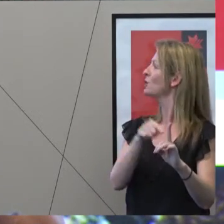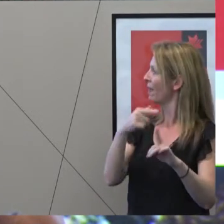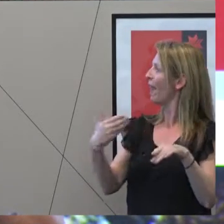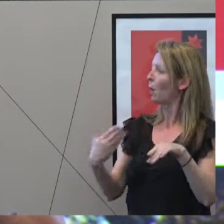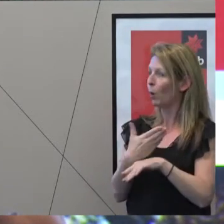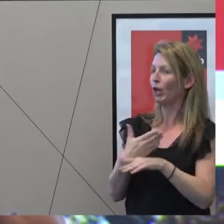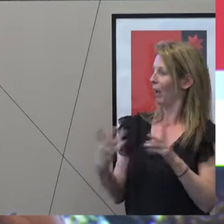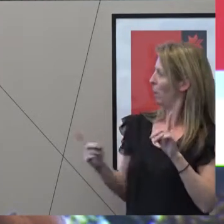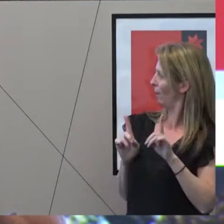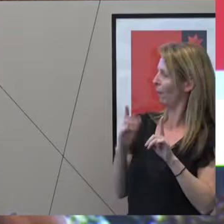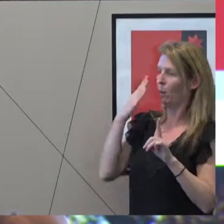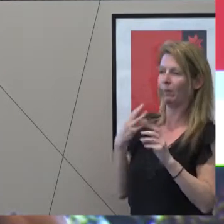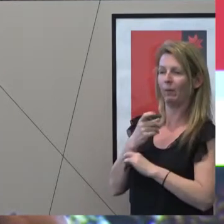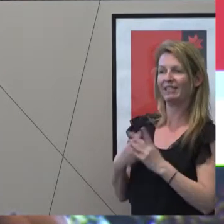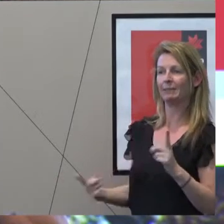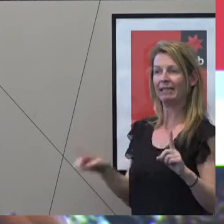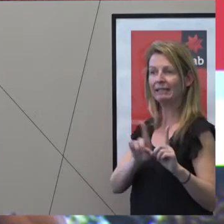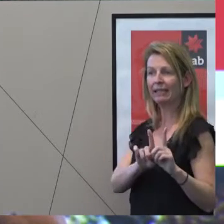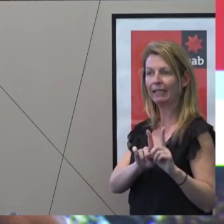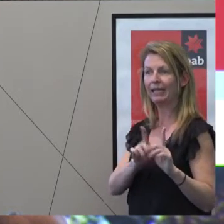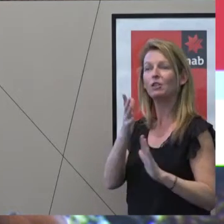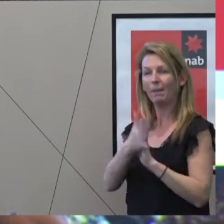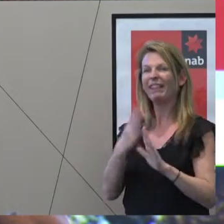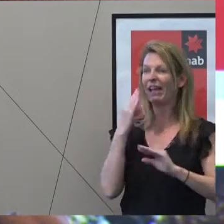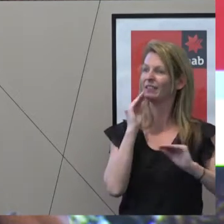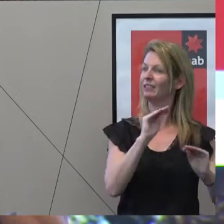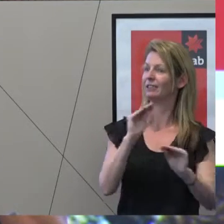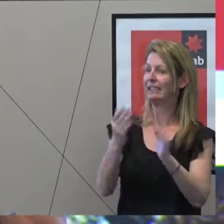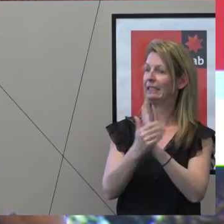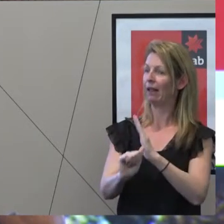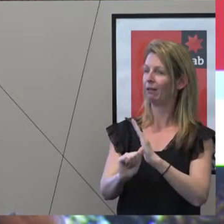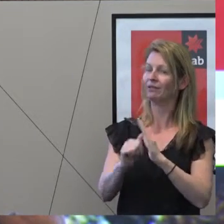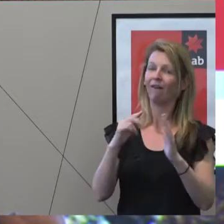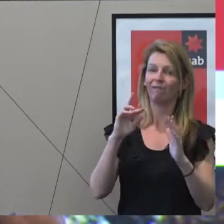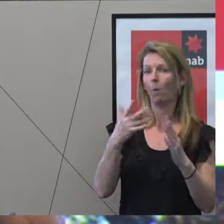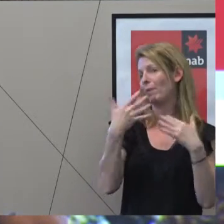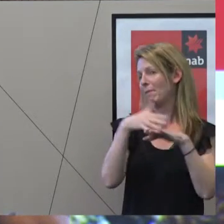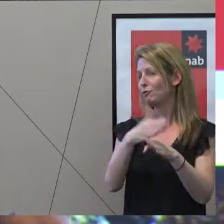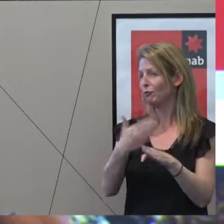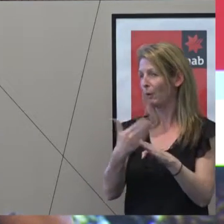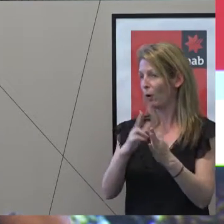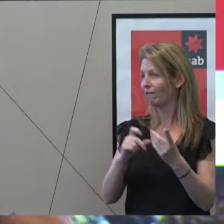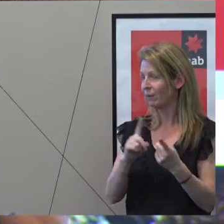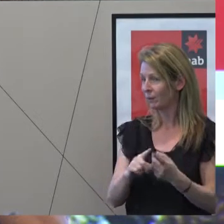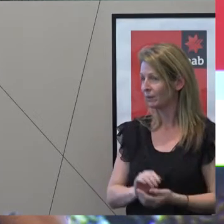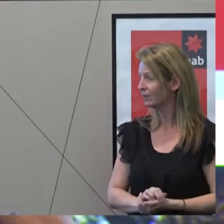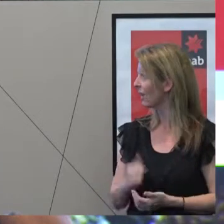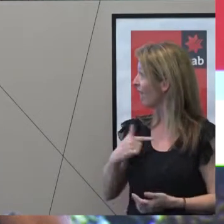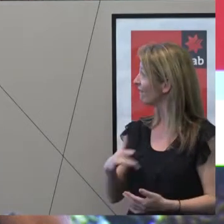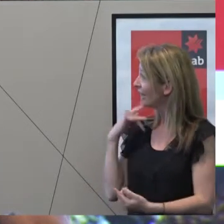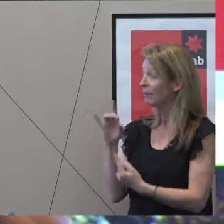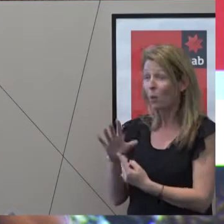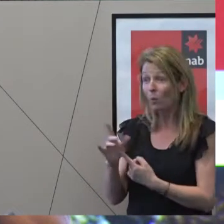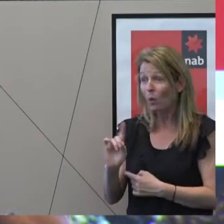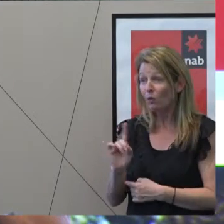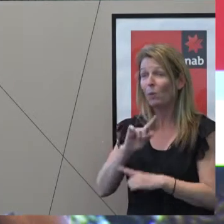disability. They're skilling up the mainstream workforce. And the really important part, I think, of this is we're